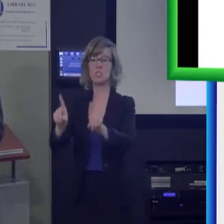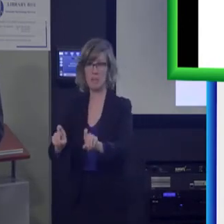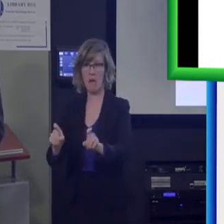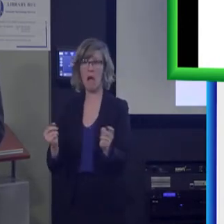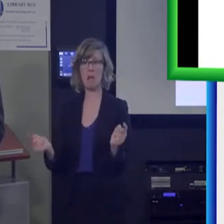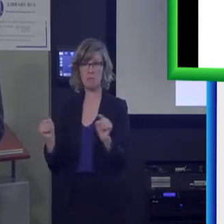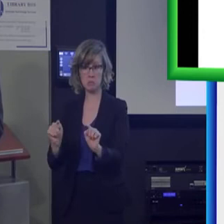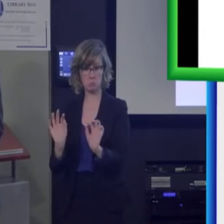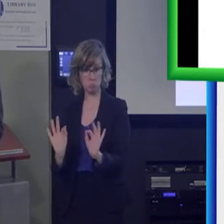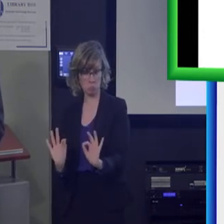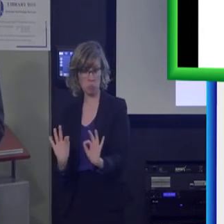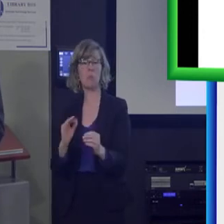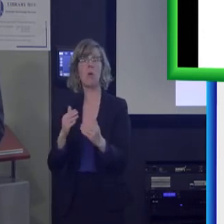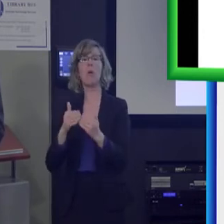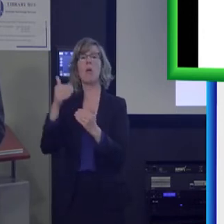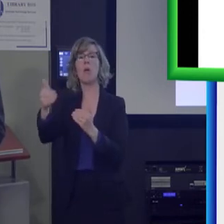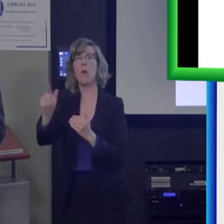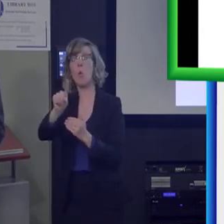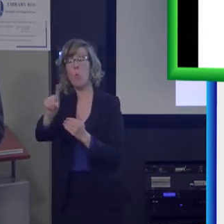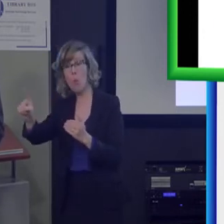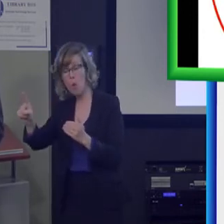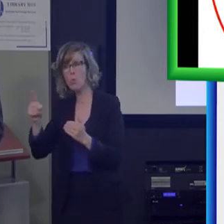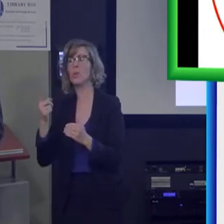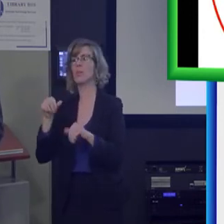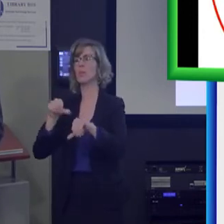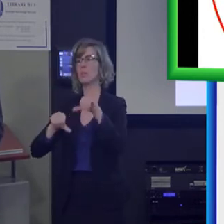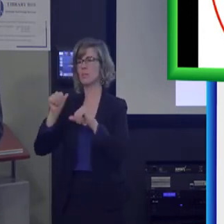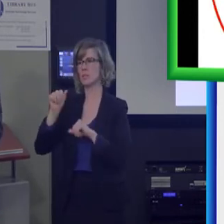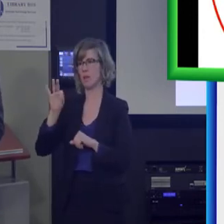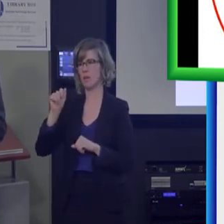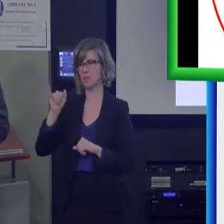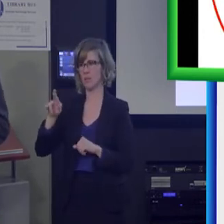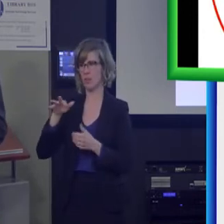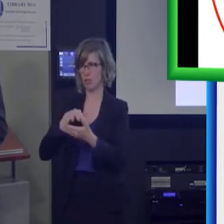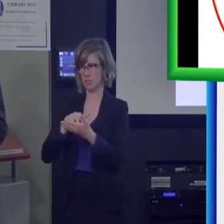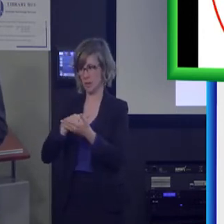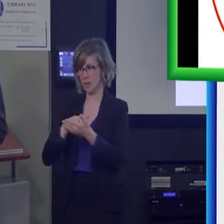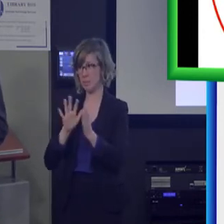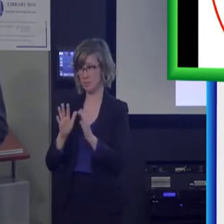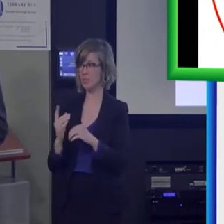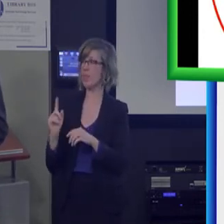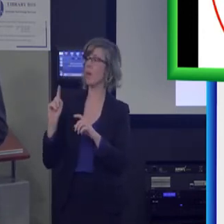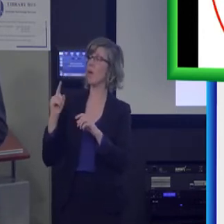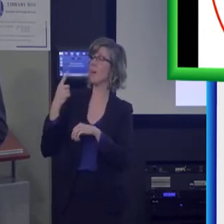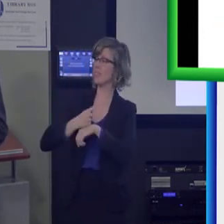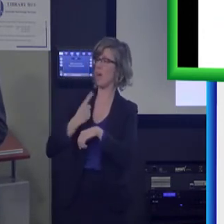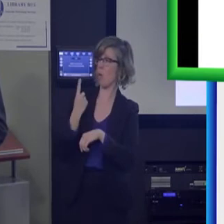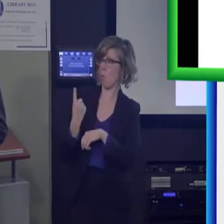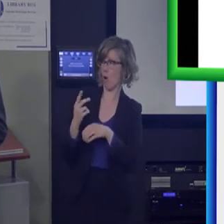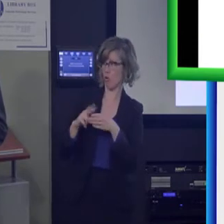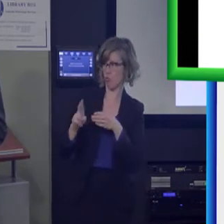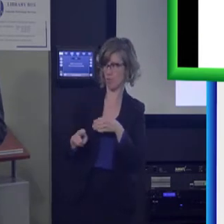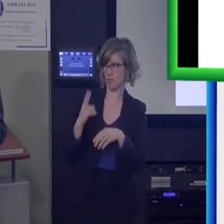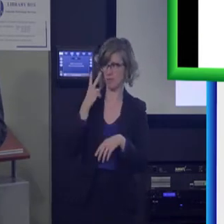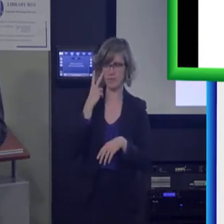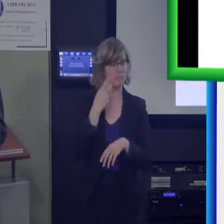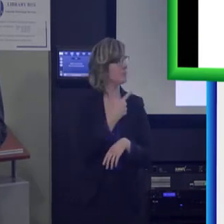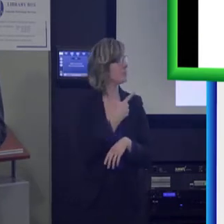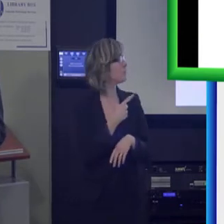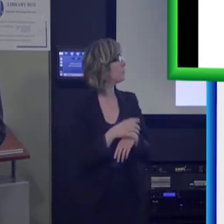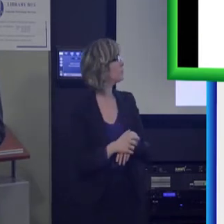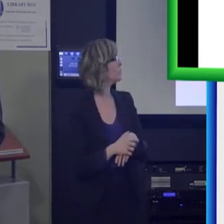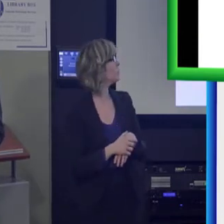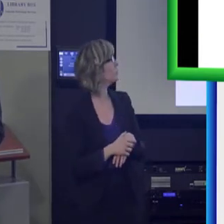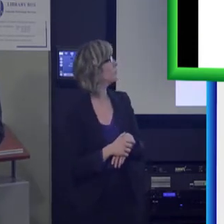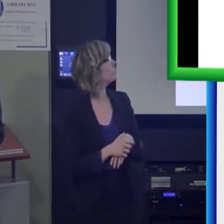later, we do the science fair study. So let's look at the day 1 results first. First of all,